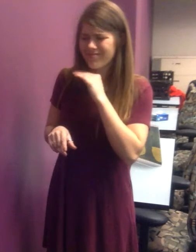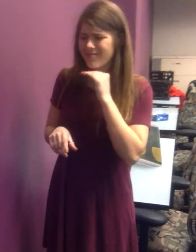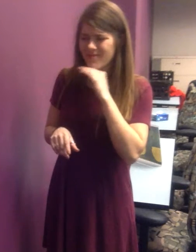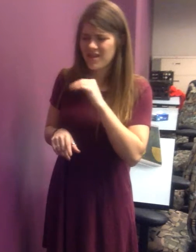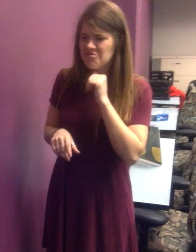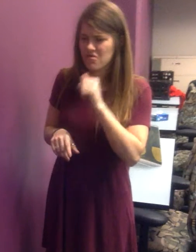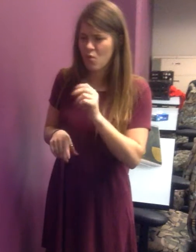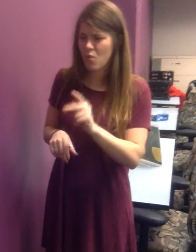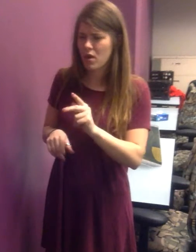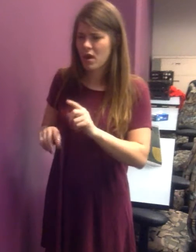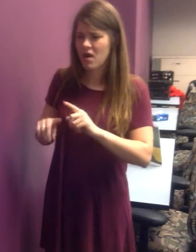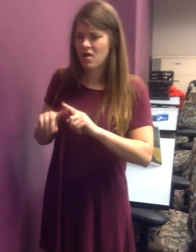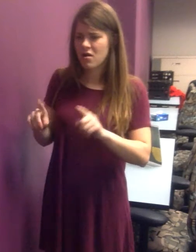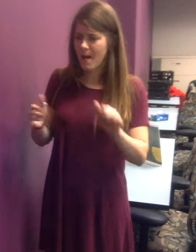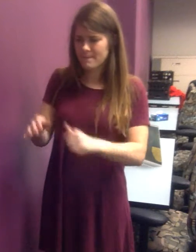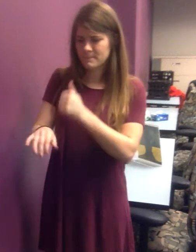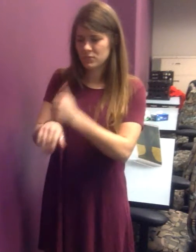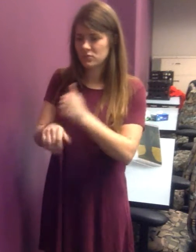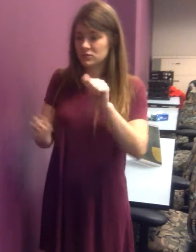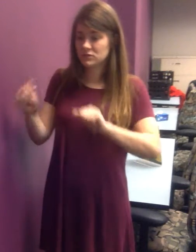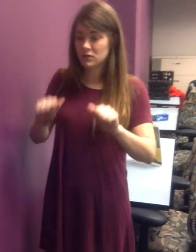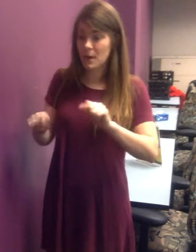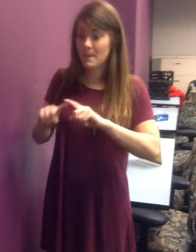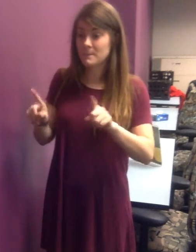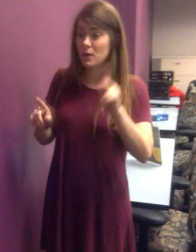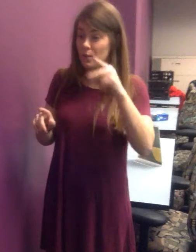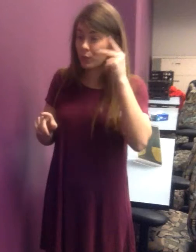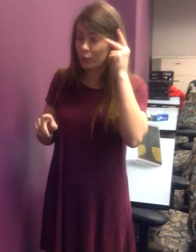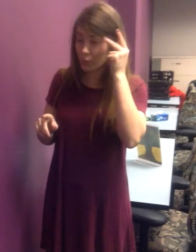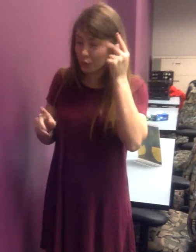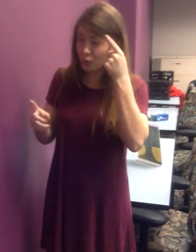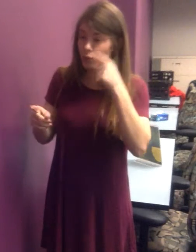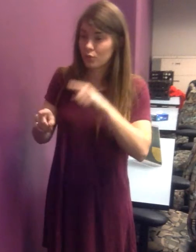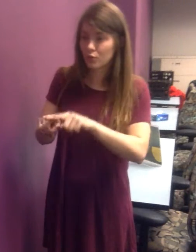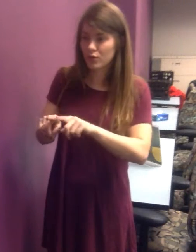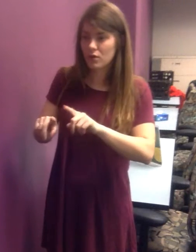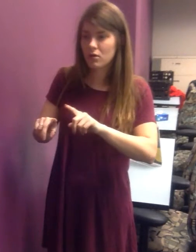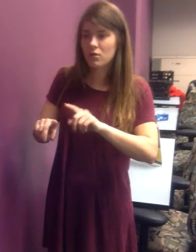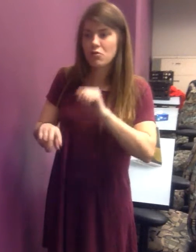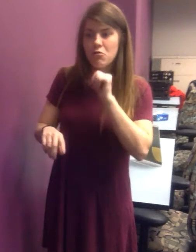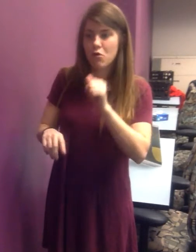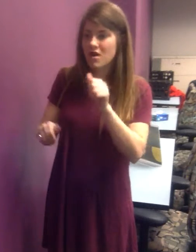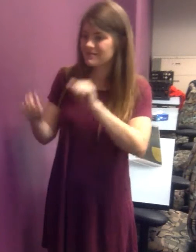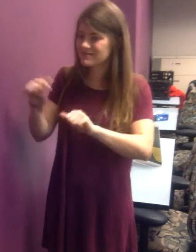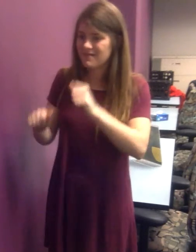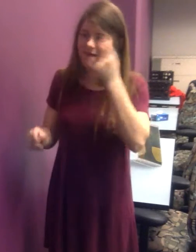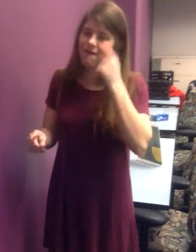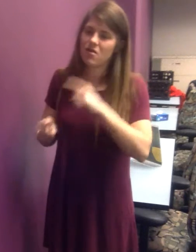a political consensus, which included a number of scientists. In 2009, agreement on